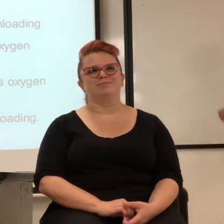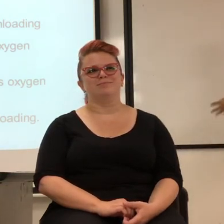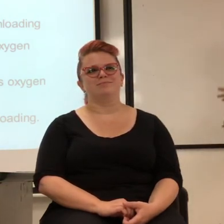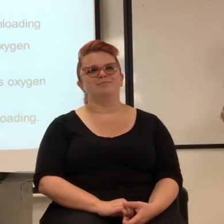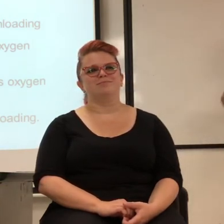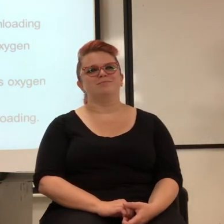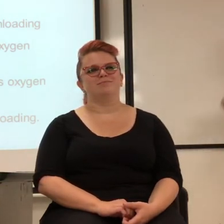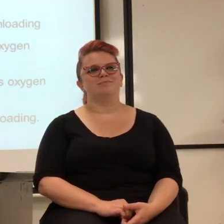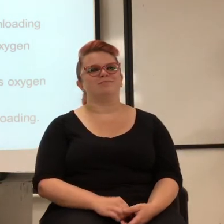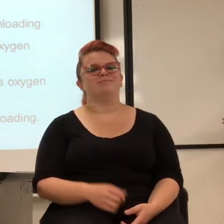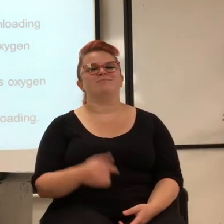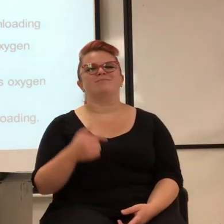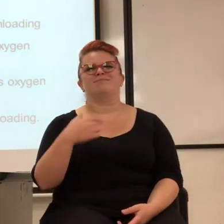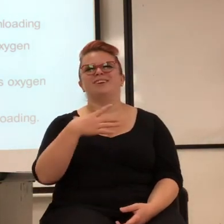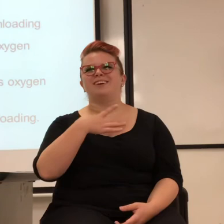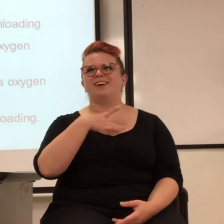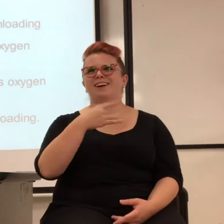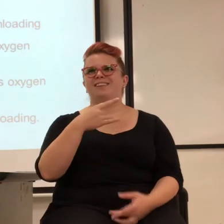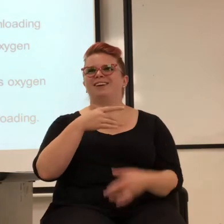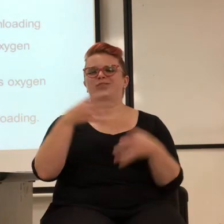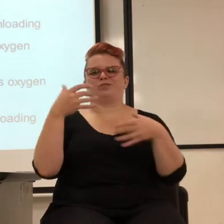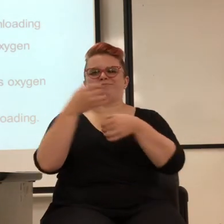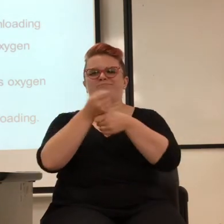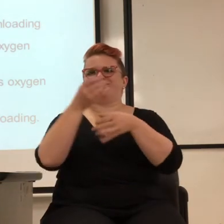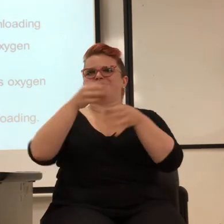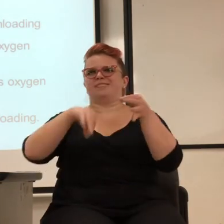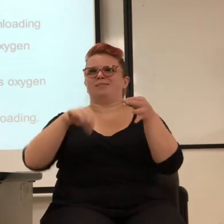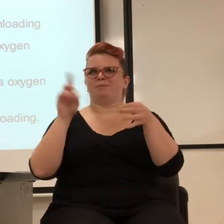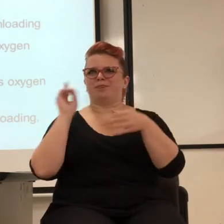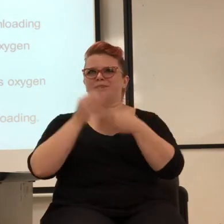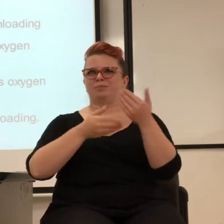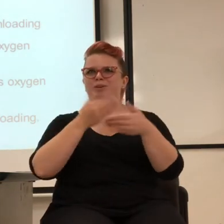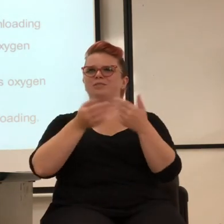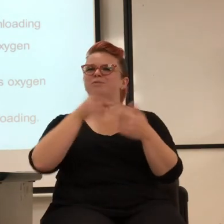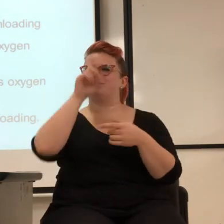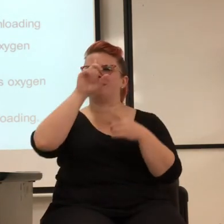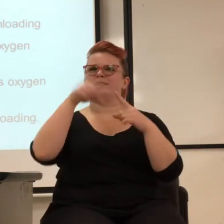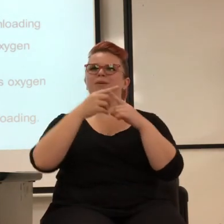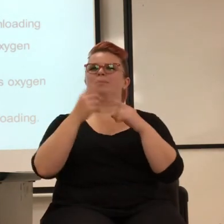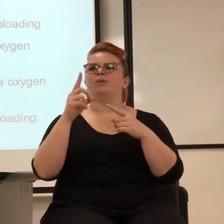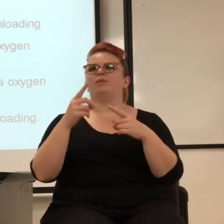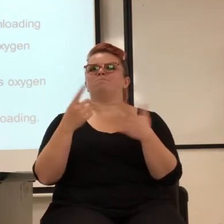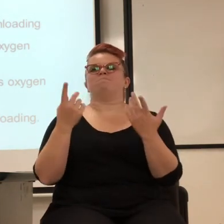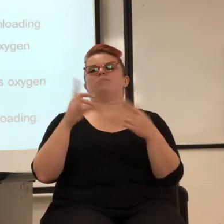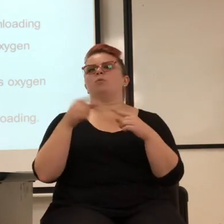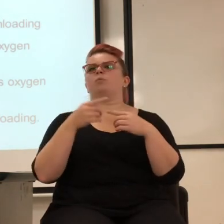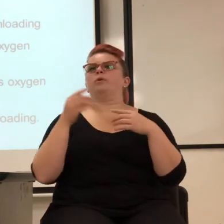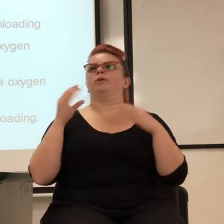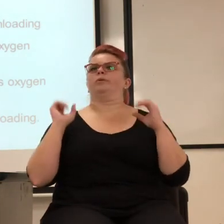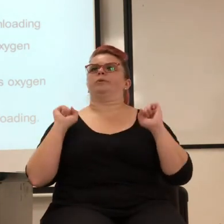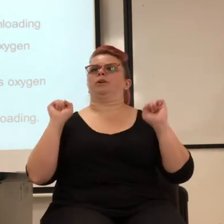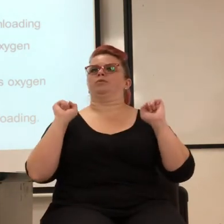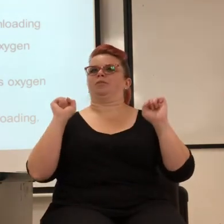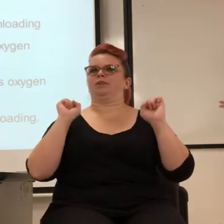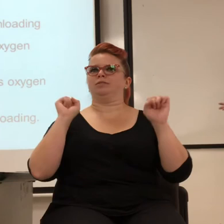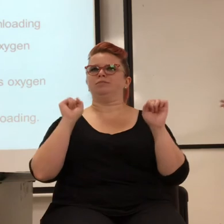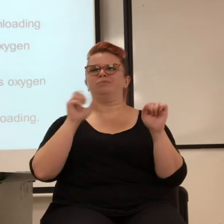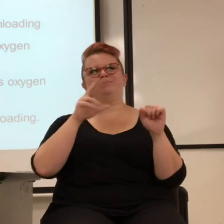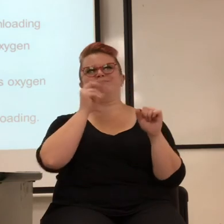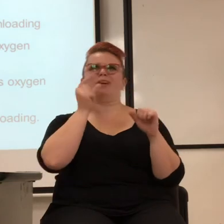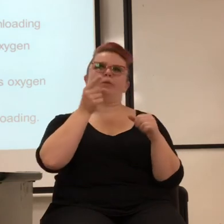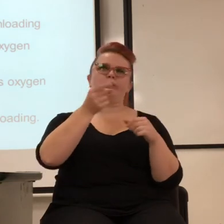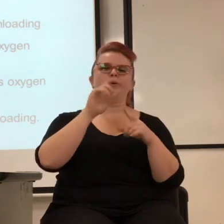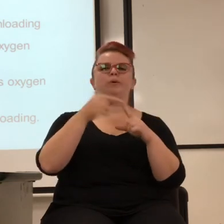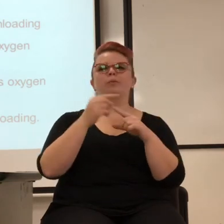I like to simplify this that by saying, think about when you exercise, okay? Or if you don't exercise, think about when someone else